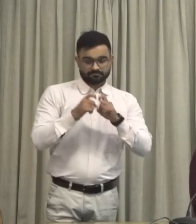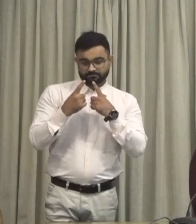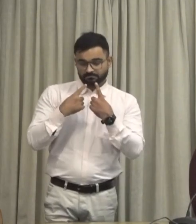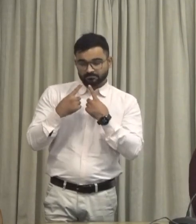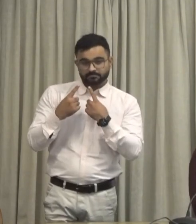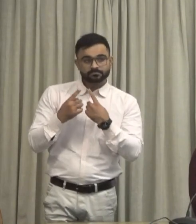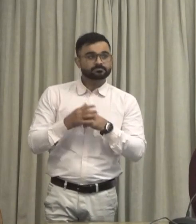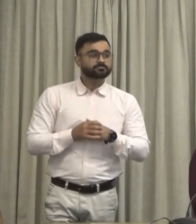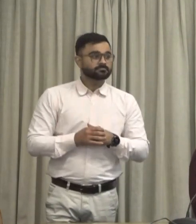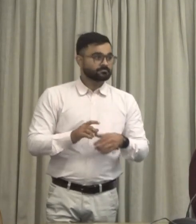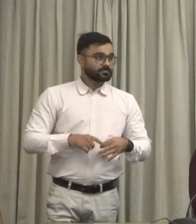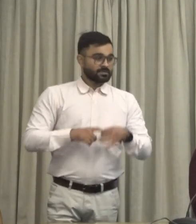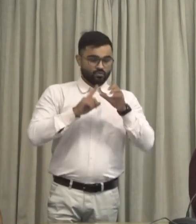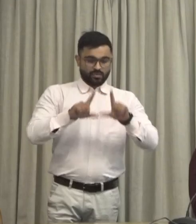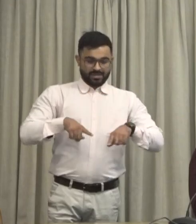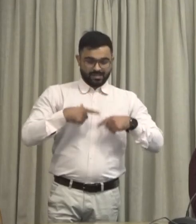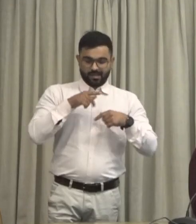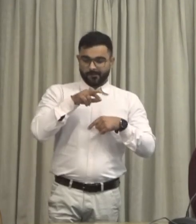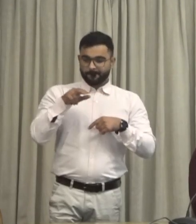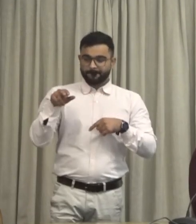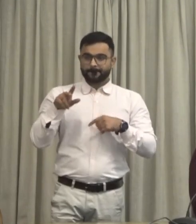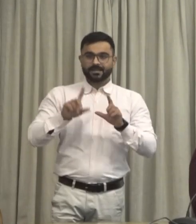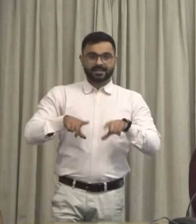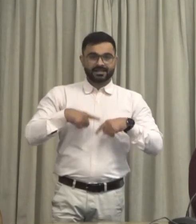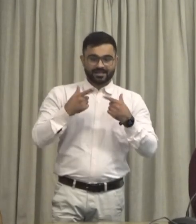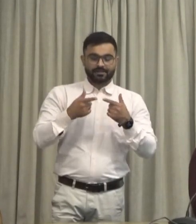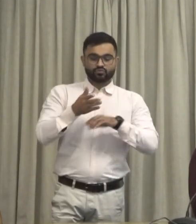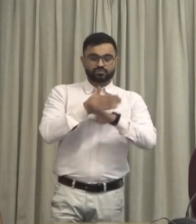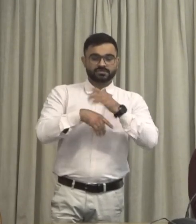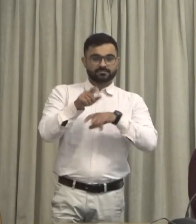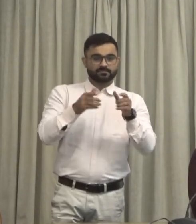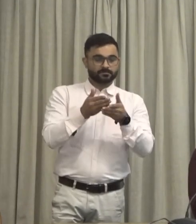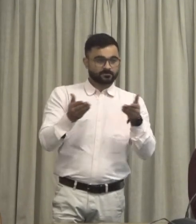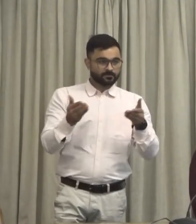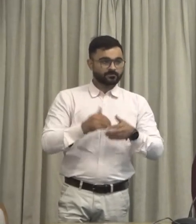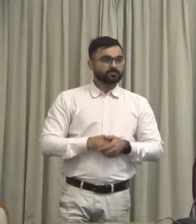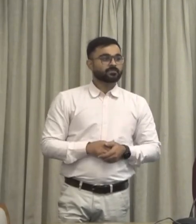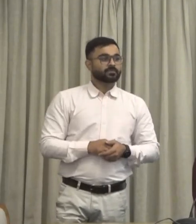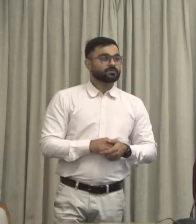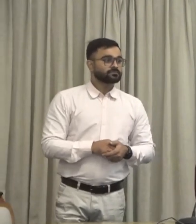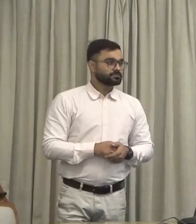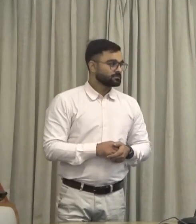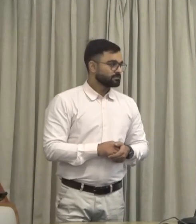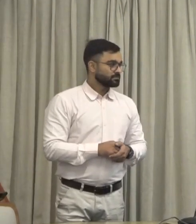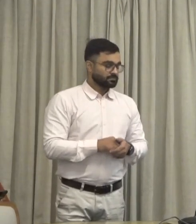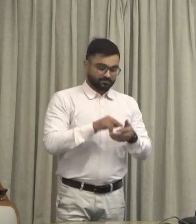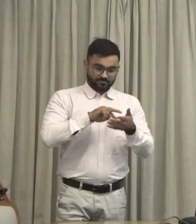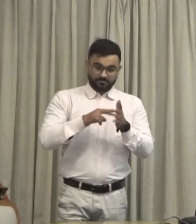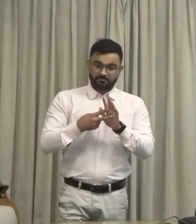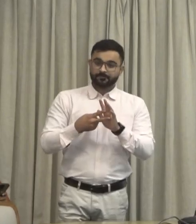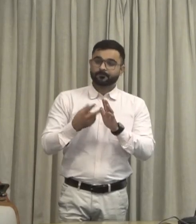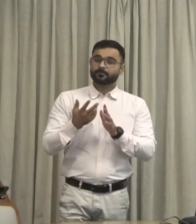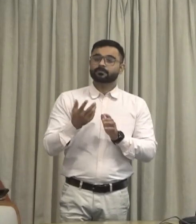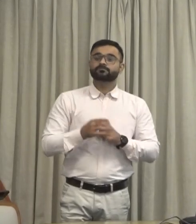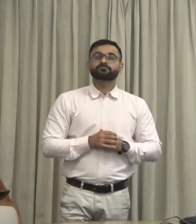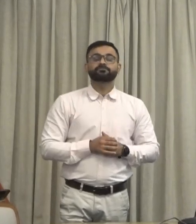the quality of life and meaningfulness of life in a disabled person, the meaningfulness